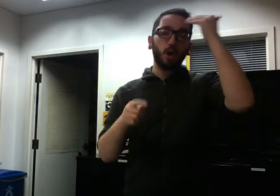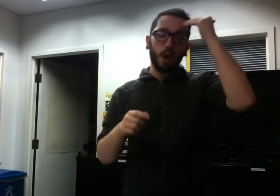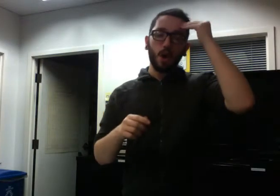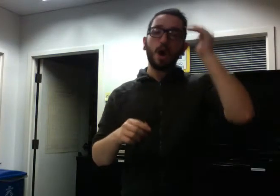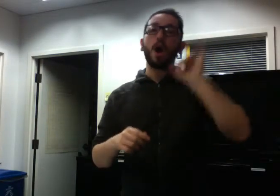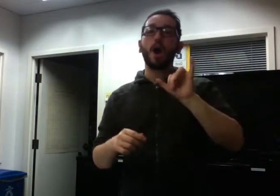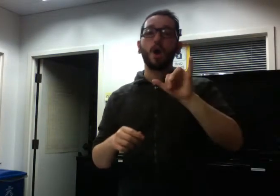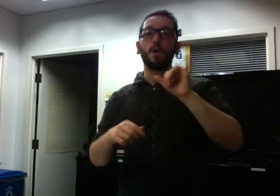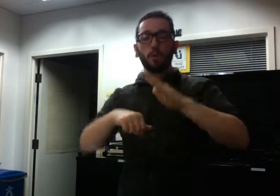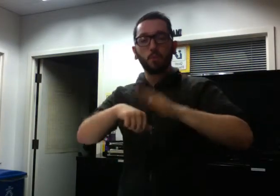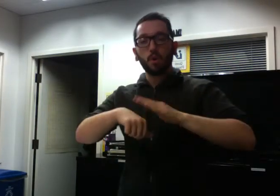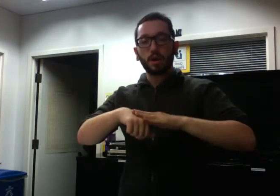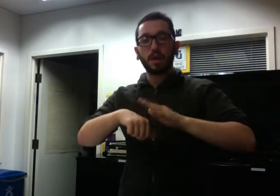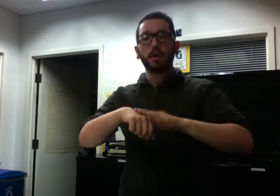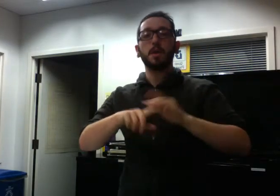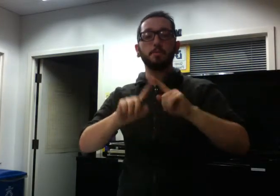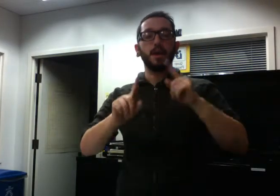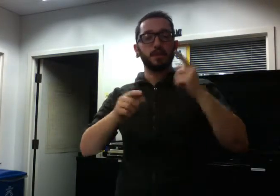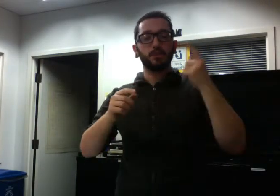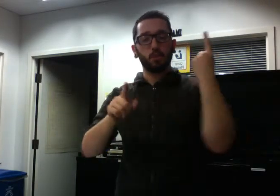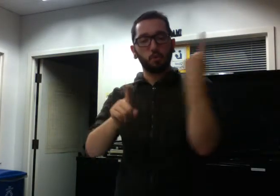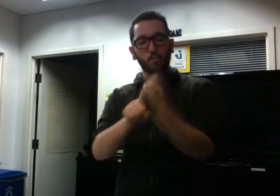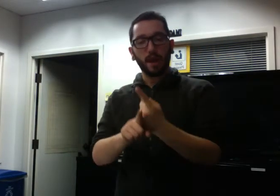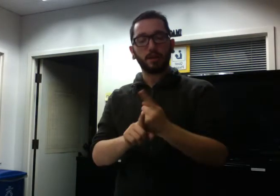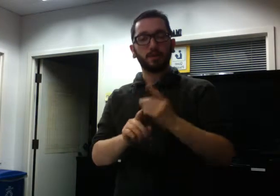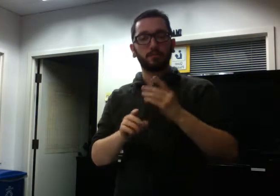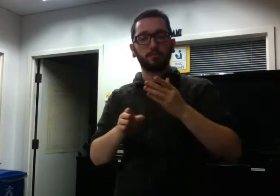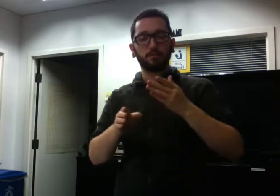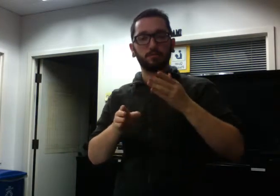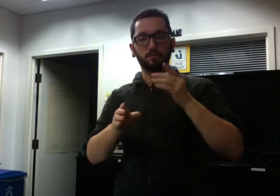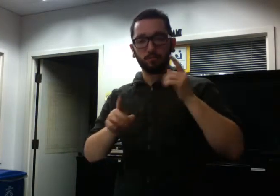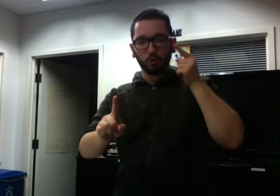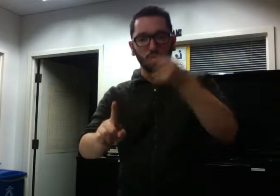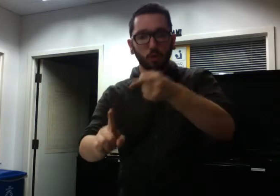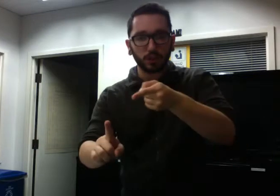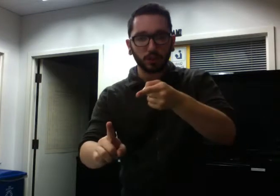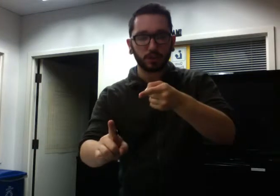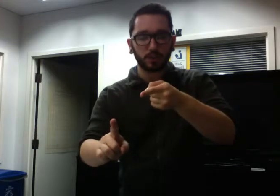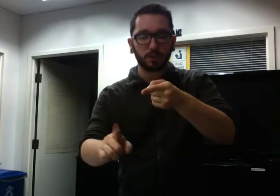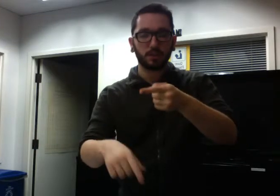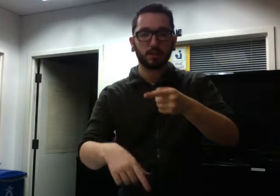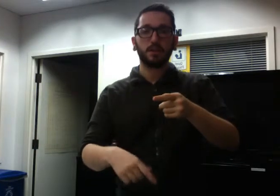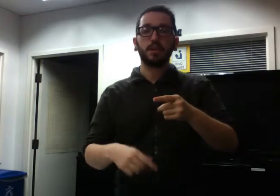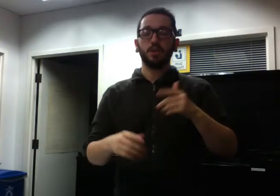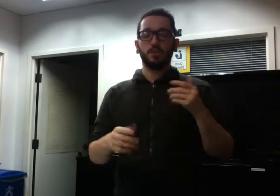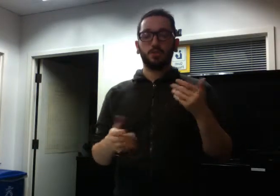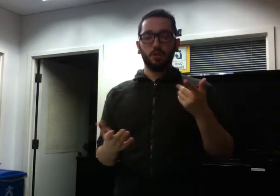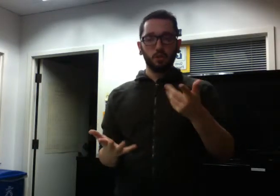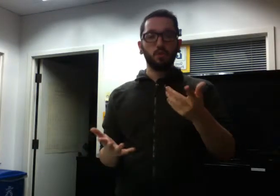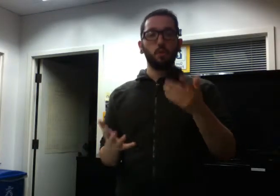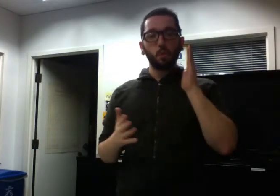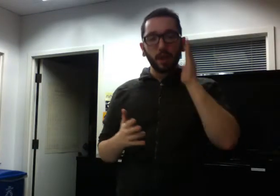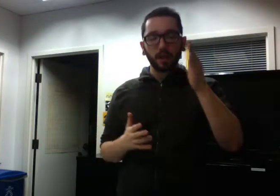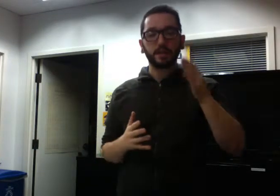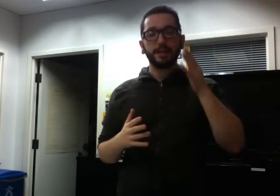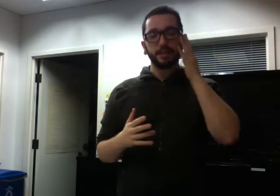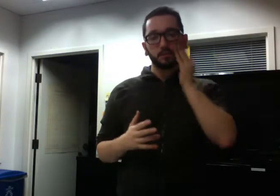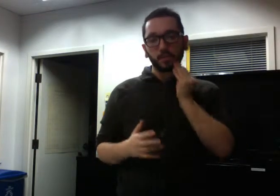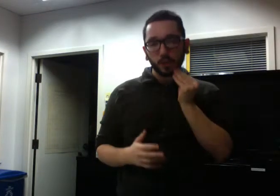towards growth, towards expanding your comfort zone, towards living fully. If we face our fears